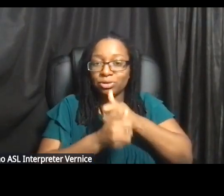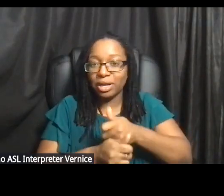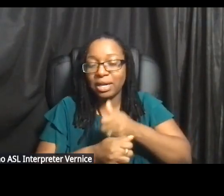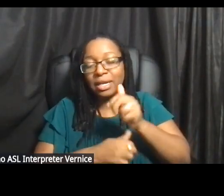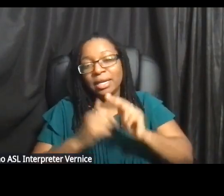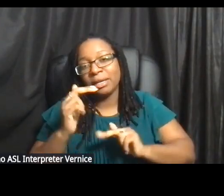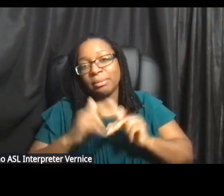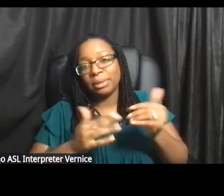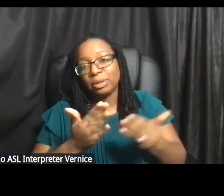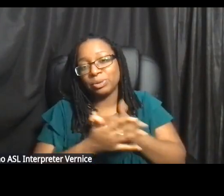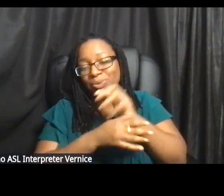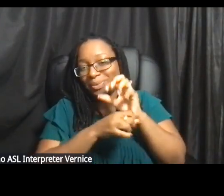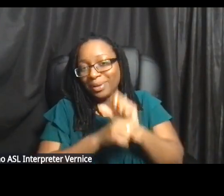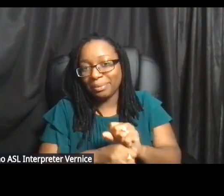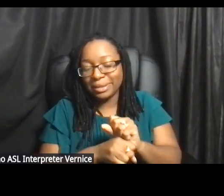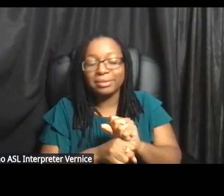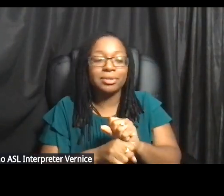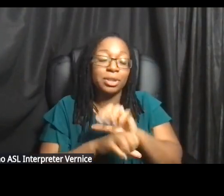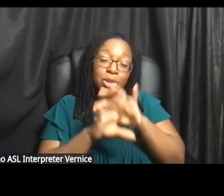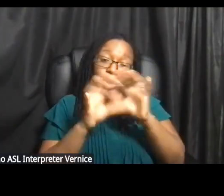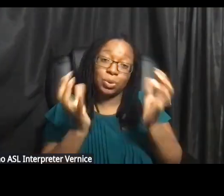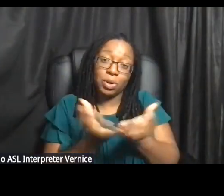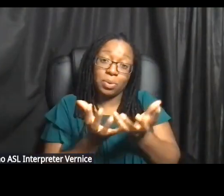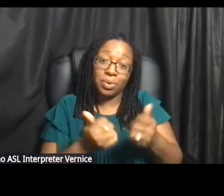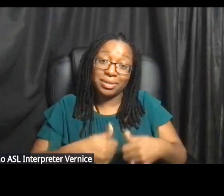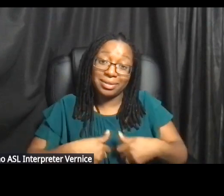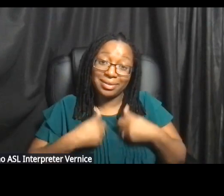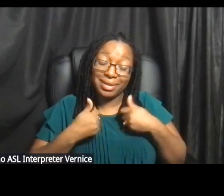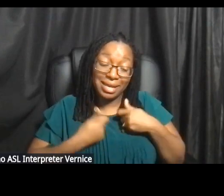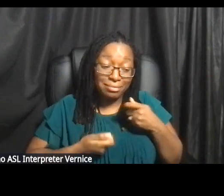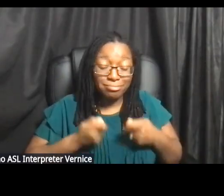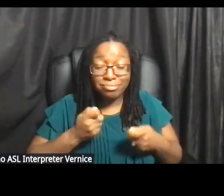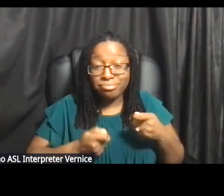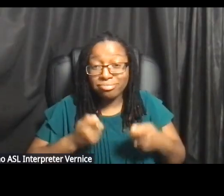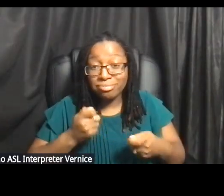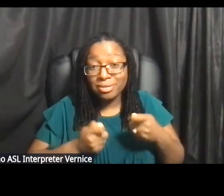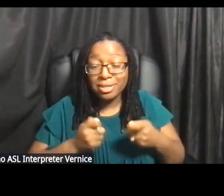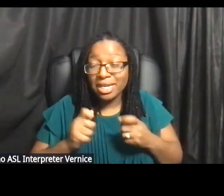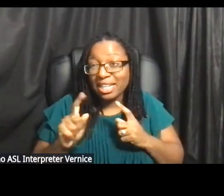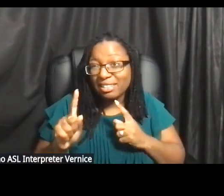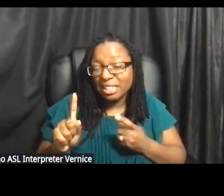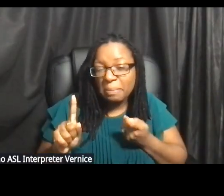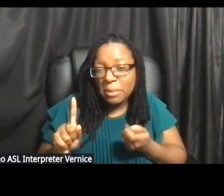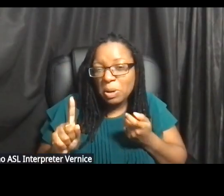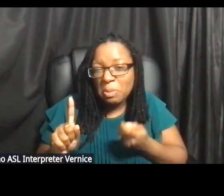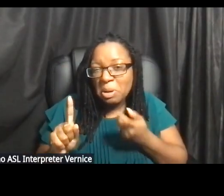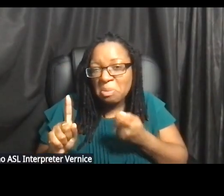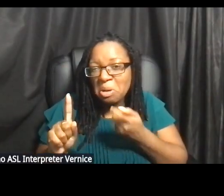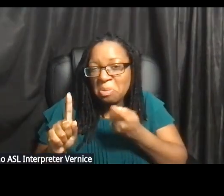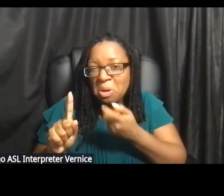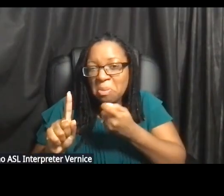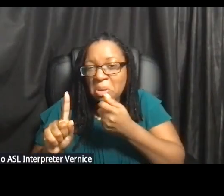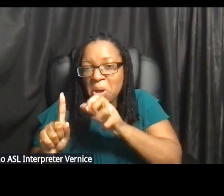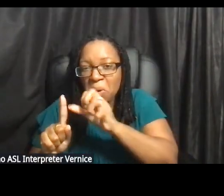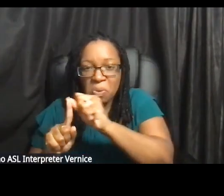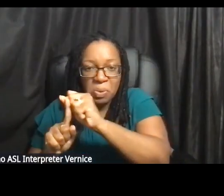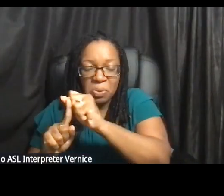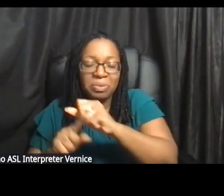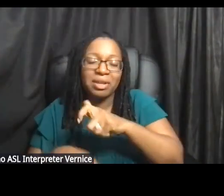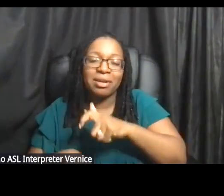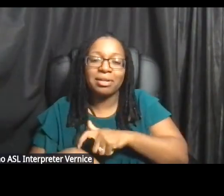world we want to live in. The big stuff, the annoying stuff, the stuff that's a lot of little stuff, the stuff that happens over time if we choose